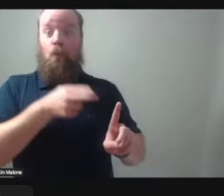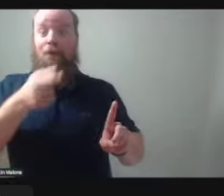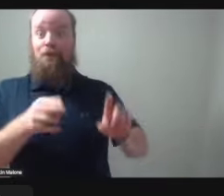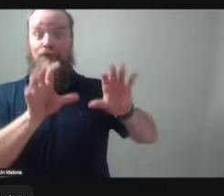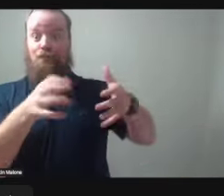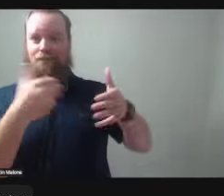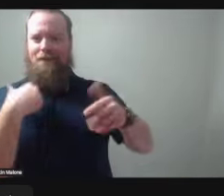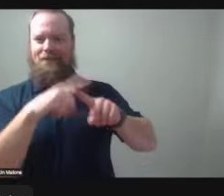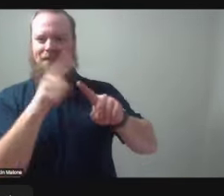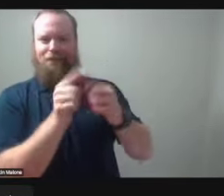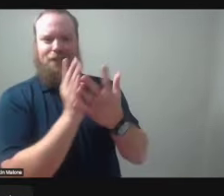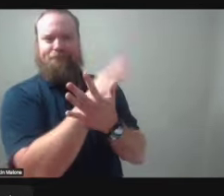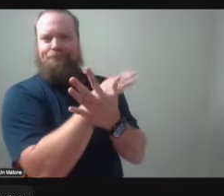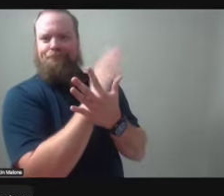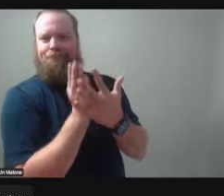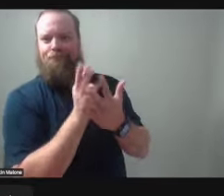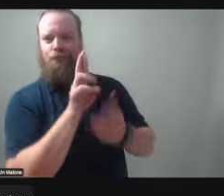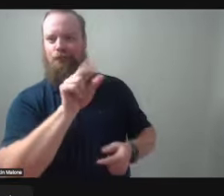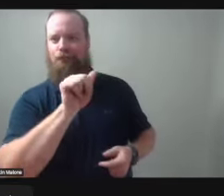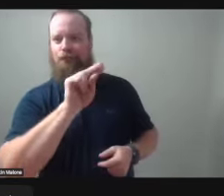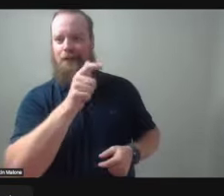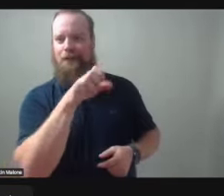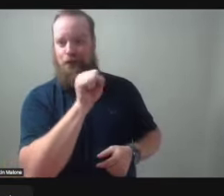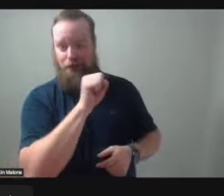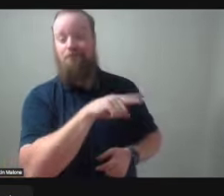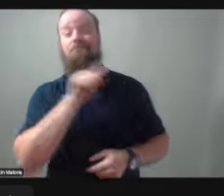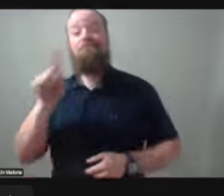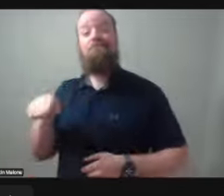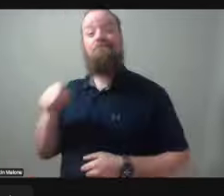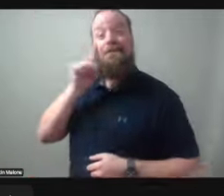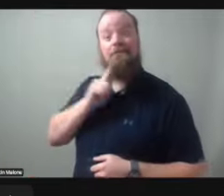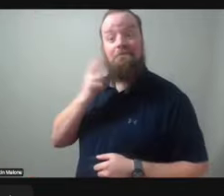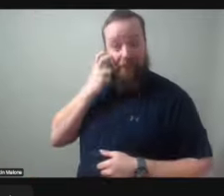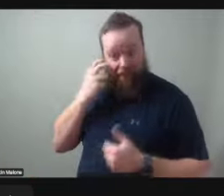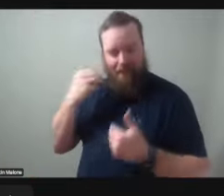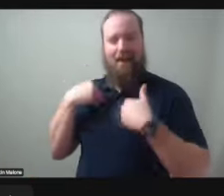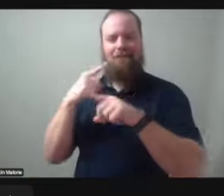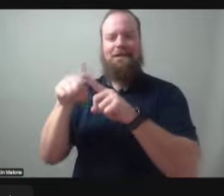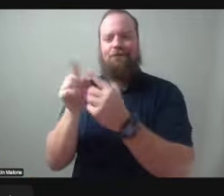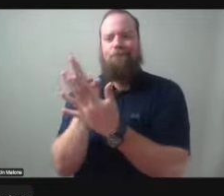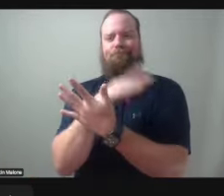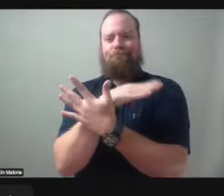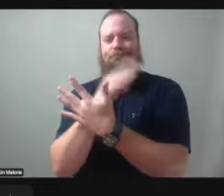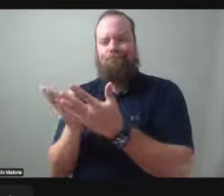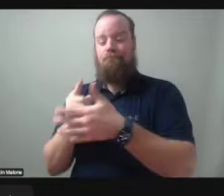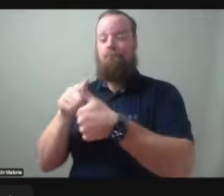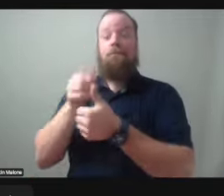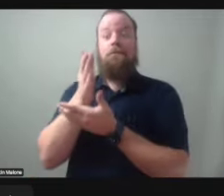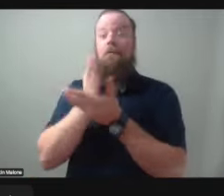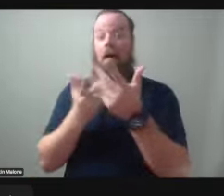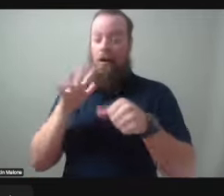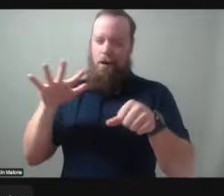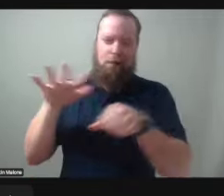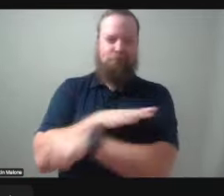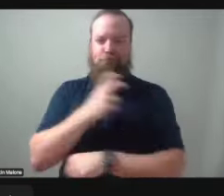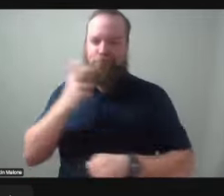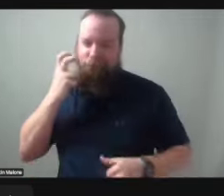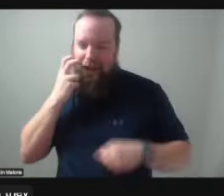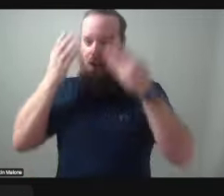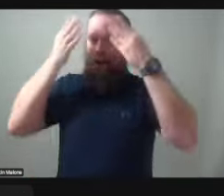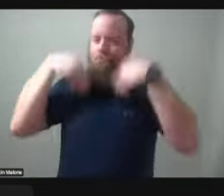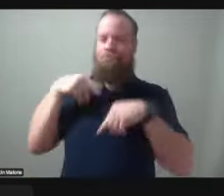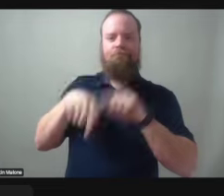that impairs their hearing. Lastly, we have deaf blindness. And